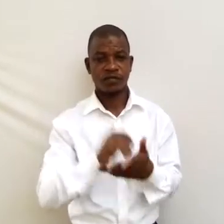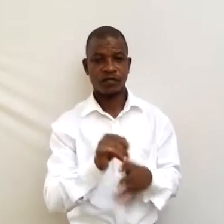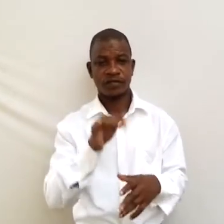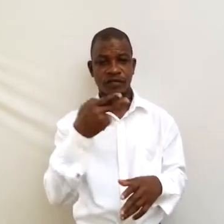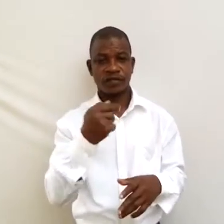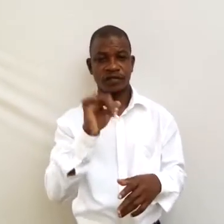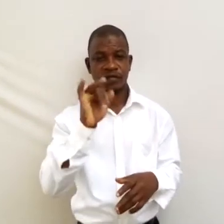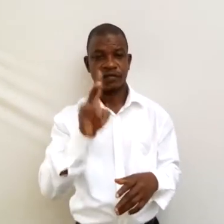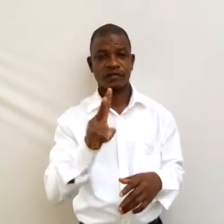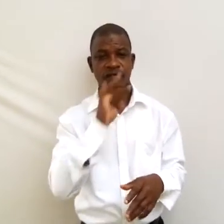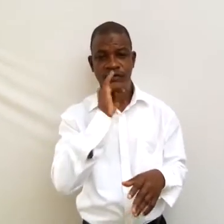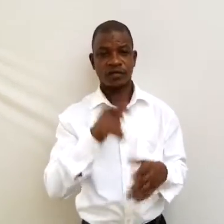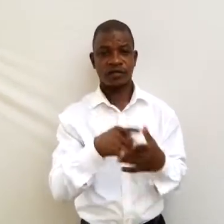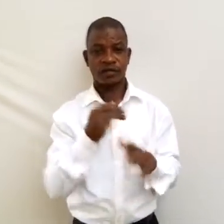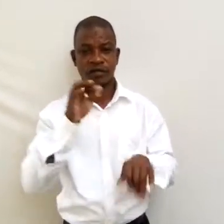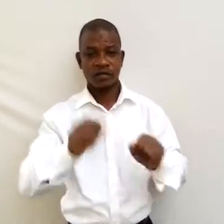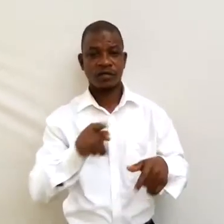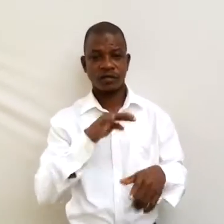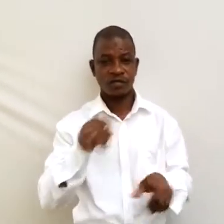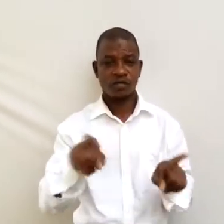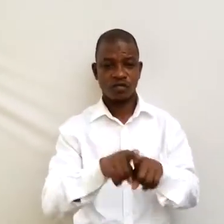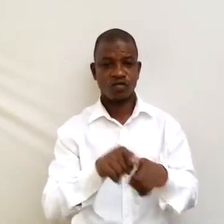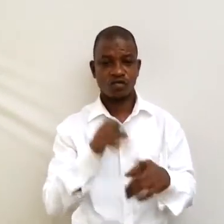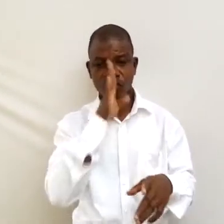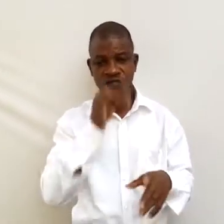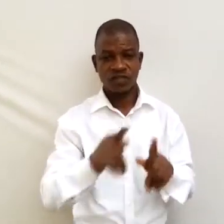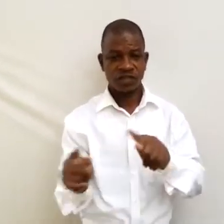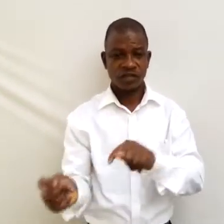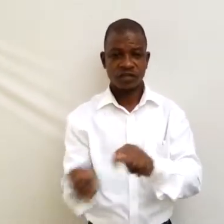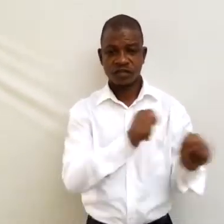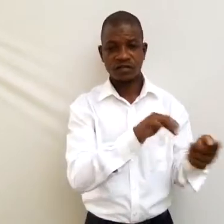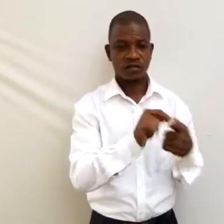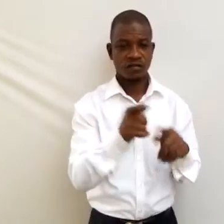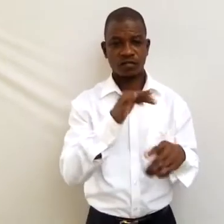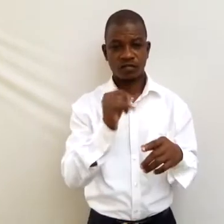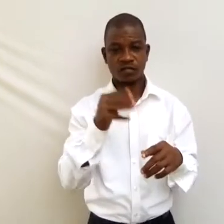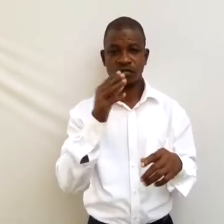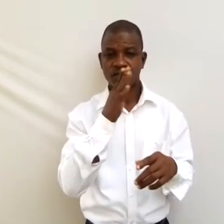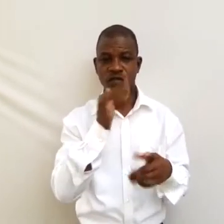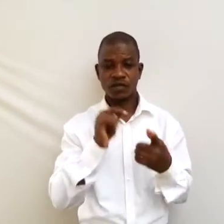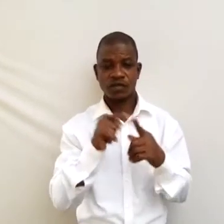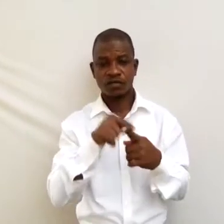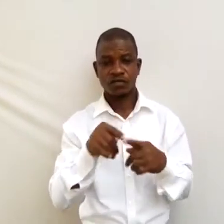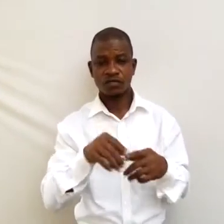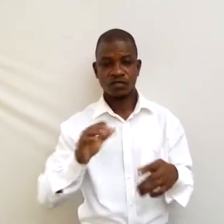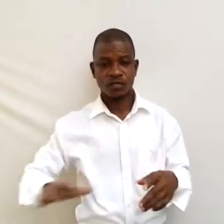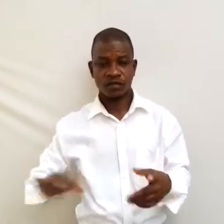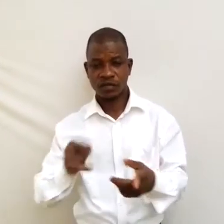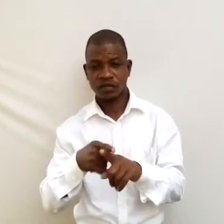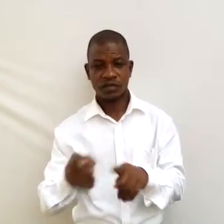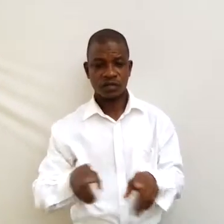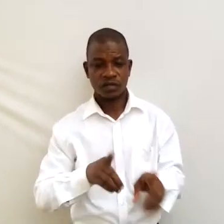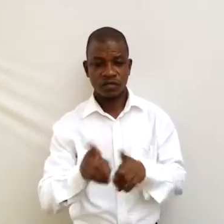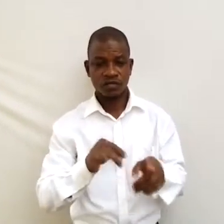syphilis can also be transmitted from mother to child during pregnancy and